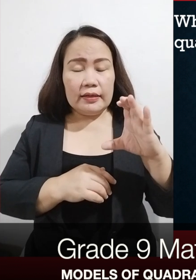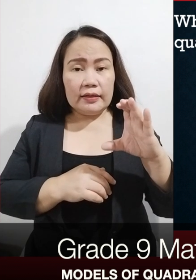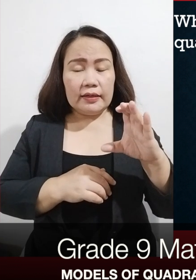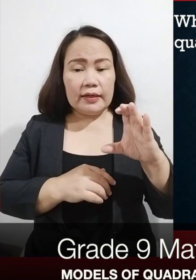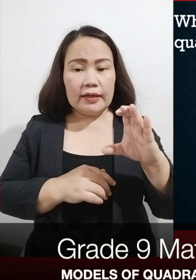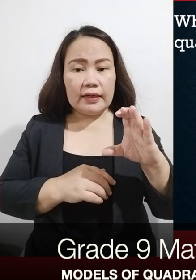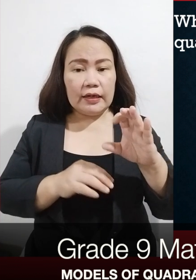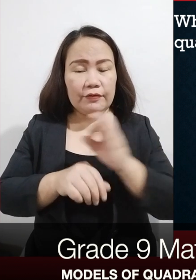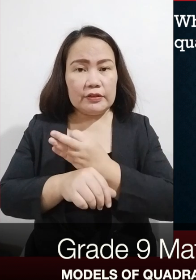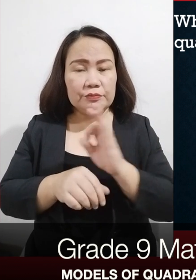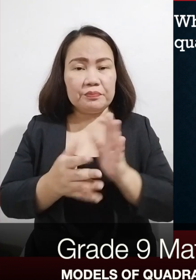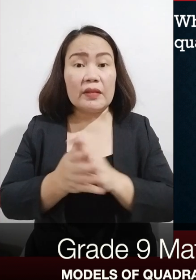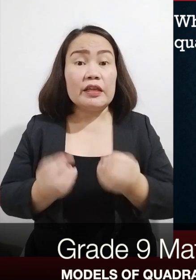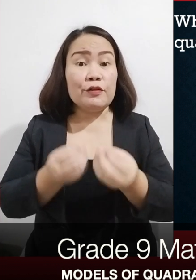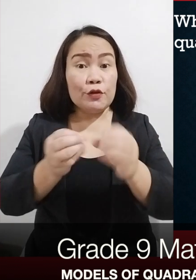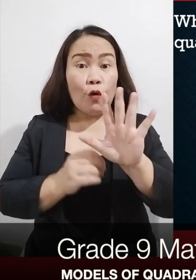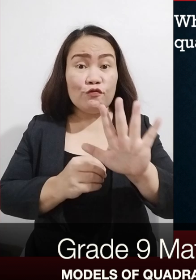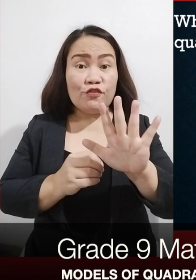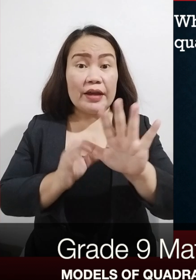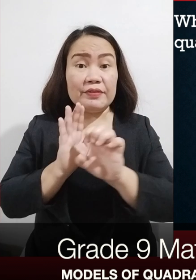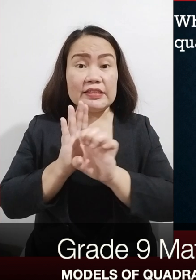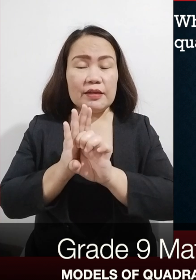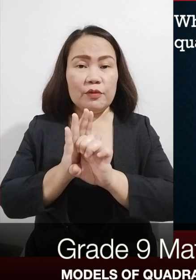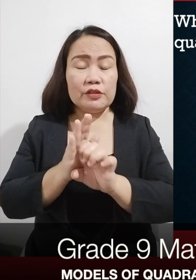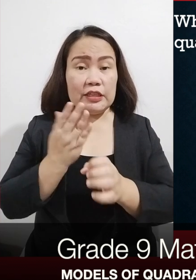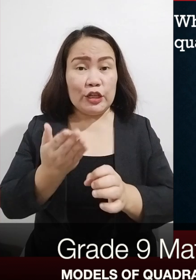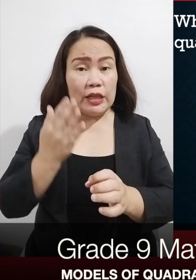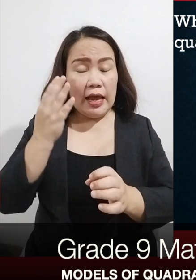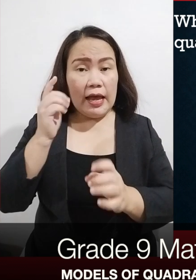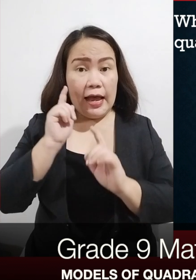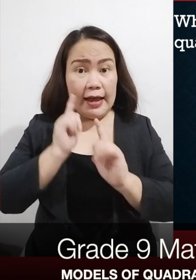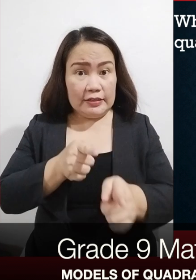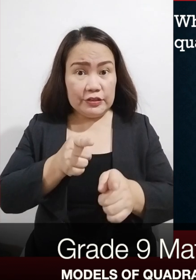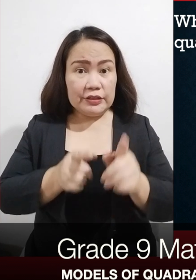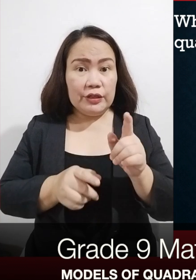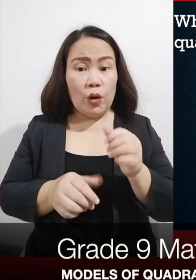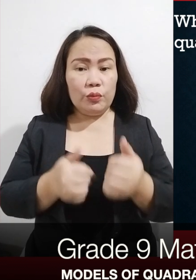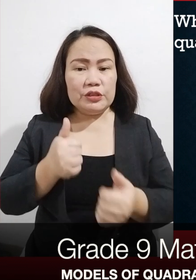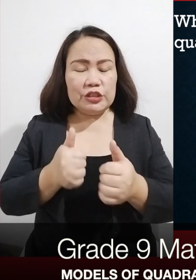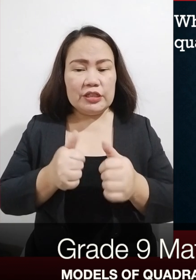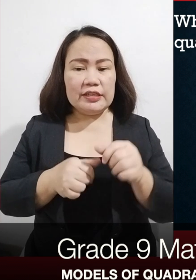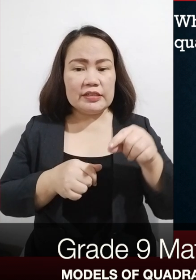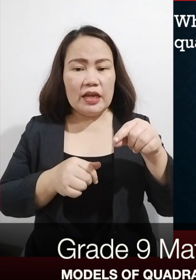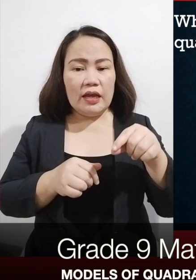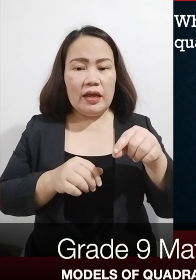5 examples. So, identify natin kung alin dito ang quadratic function.